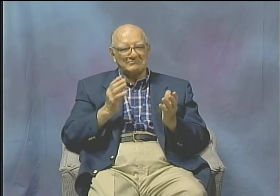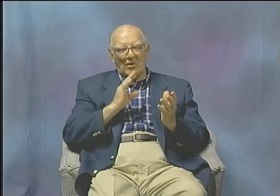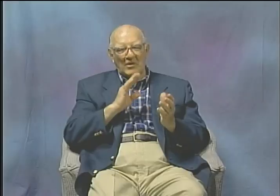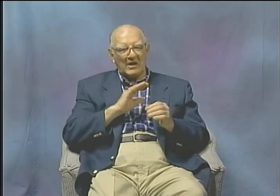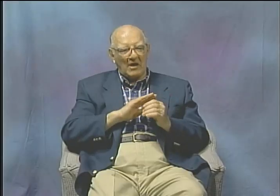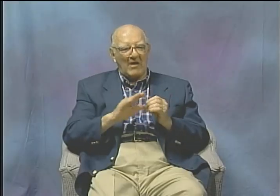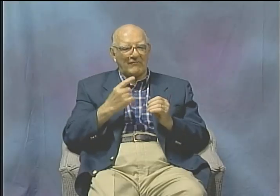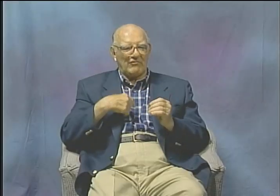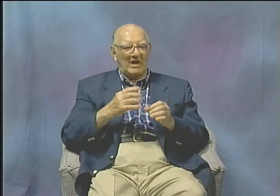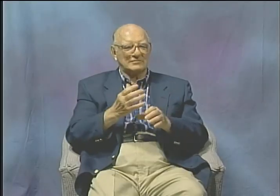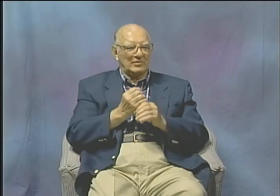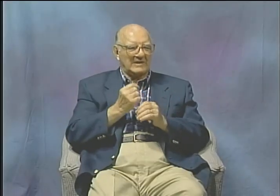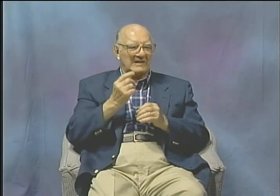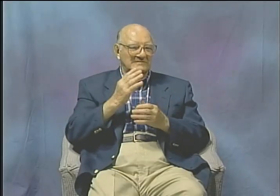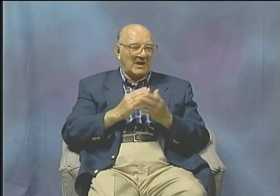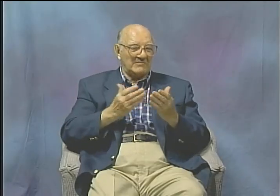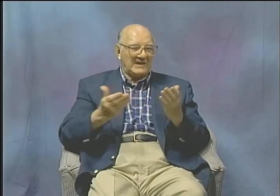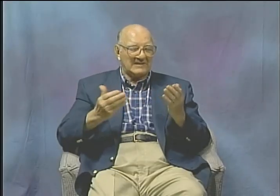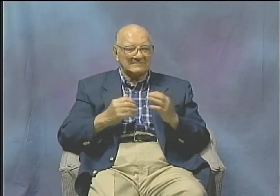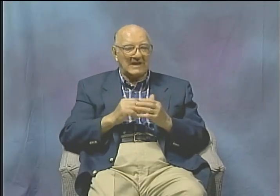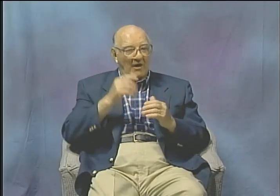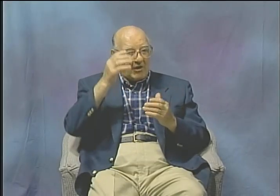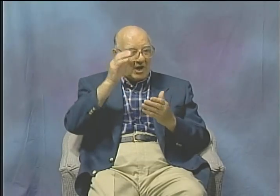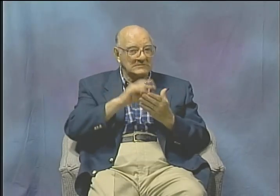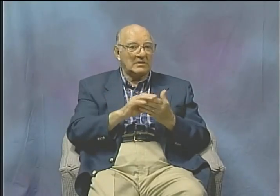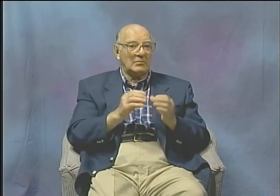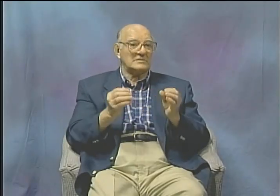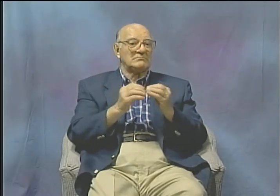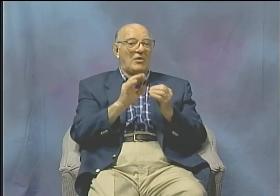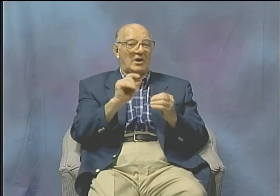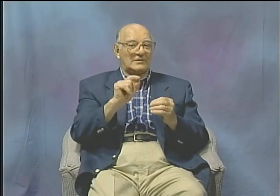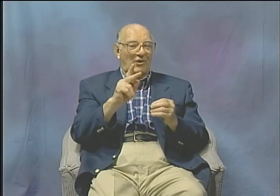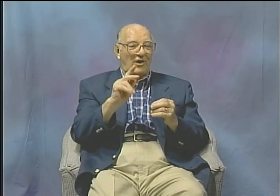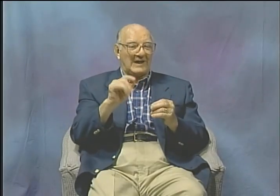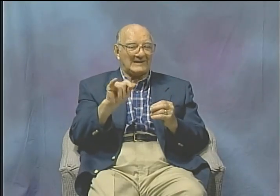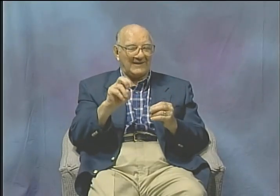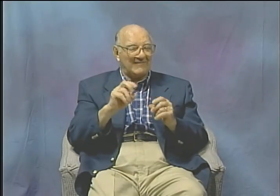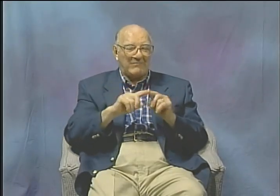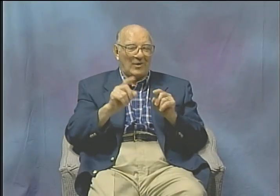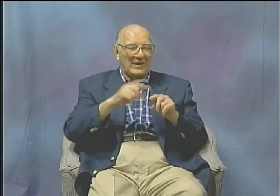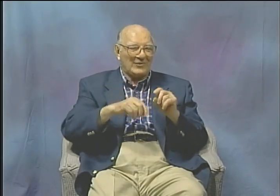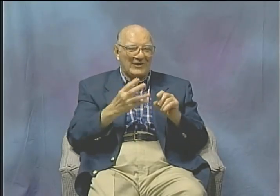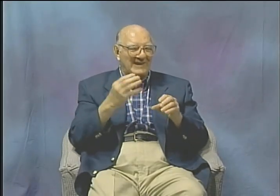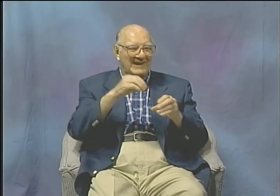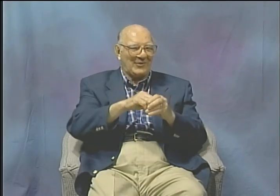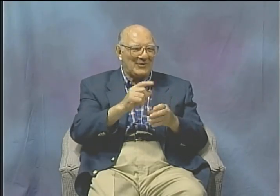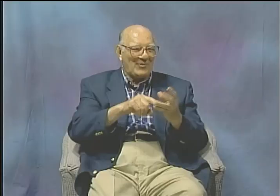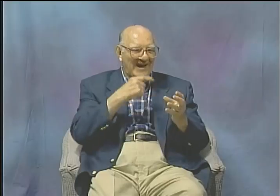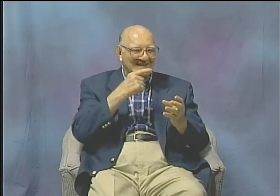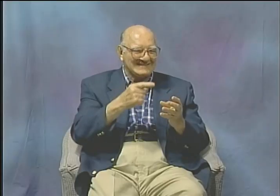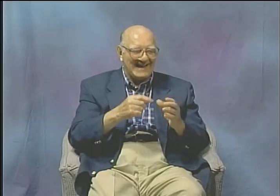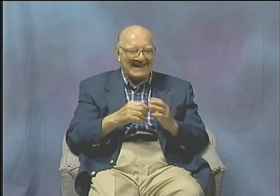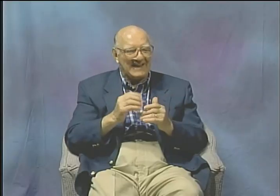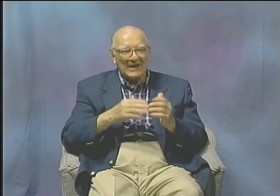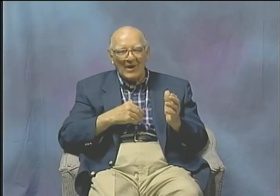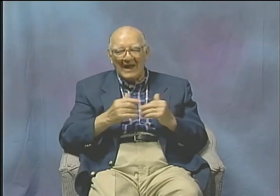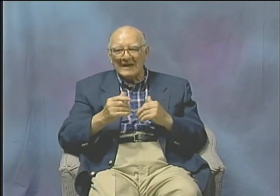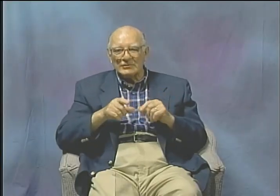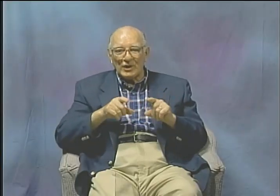Spoke enough for us to get some things. Our husband was more talkative, but we couldn't include what he said. And during